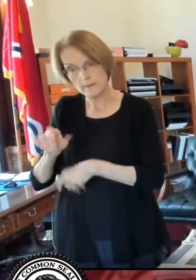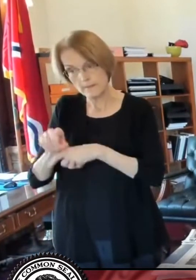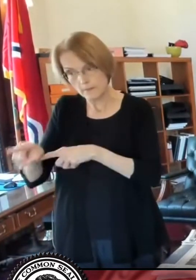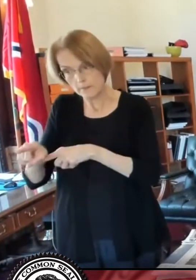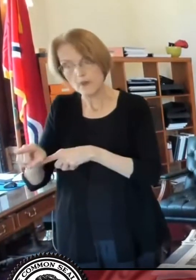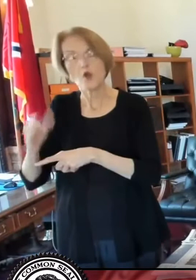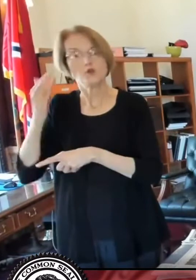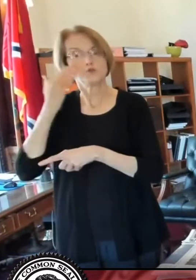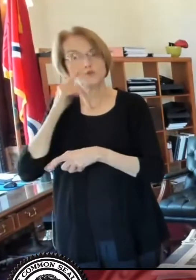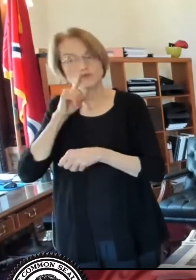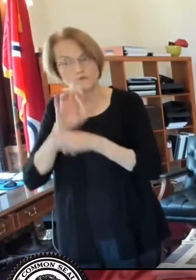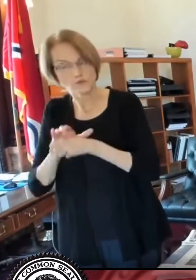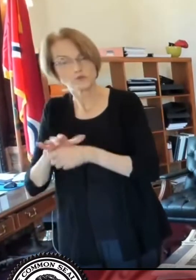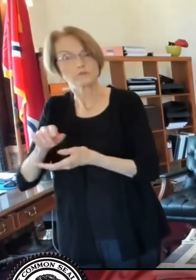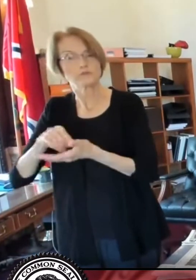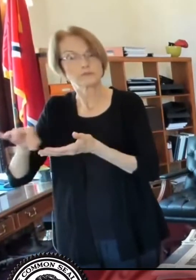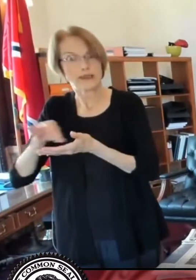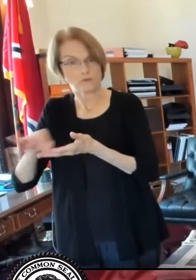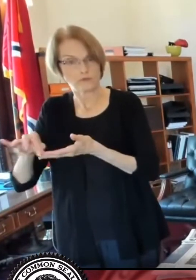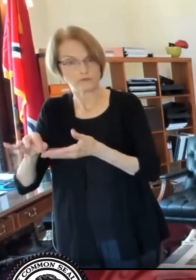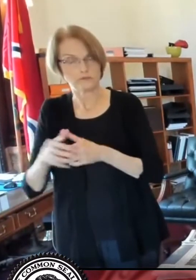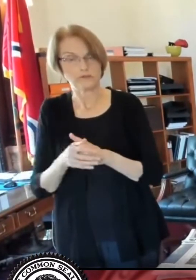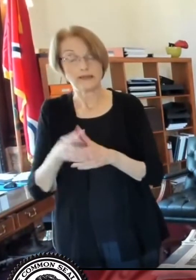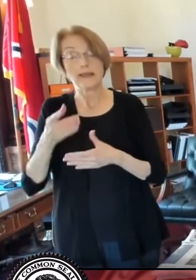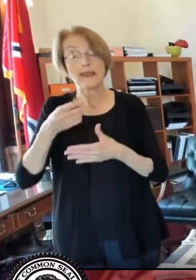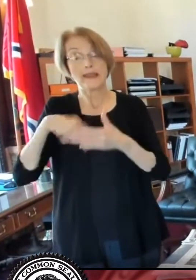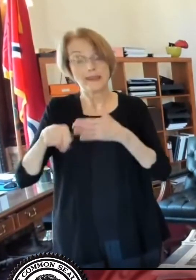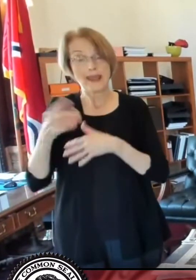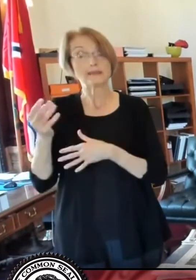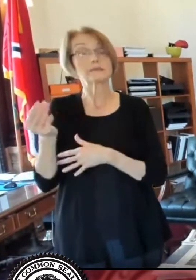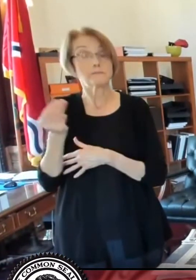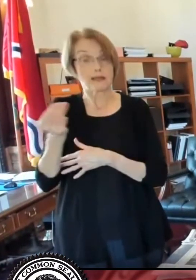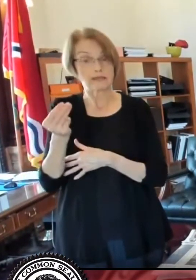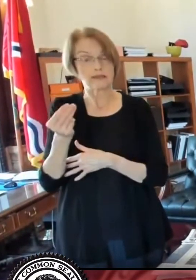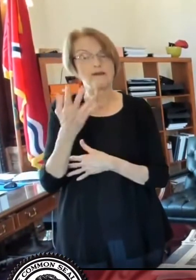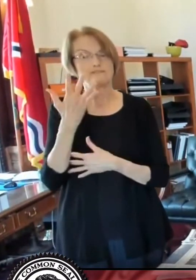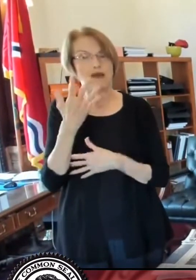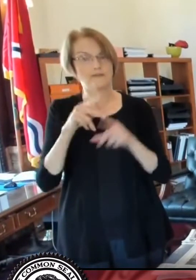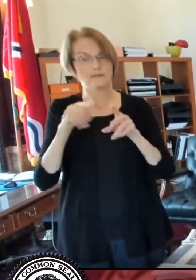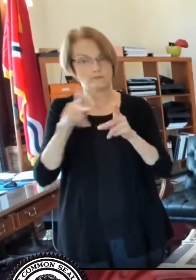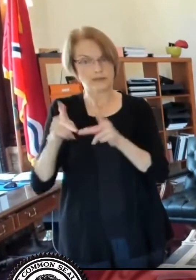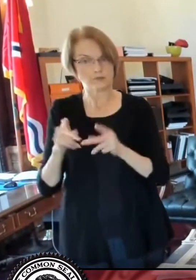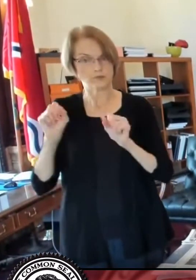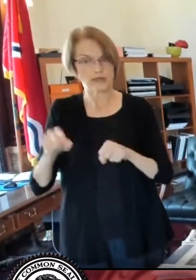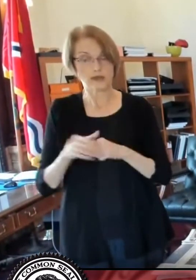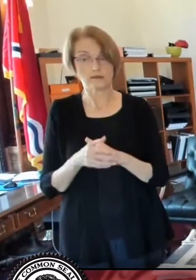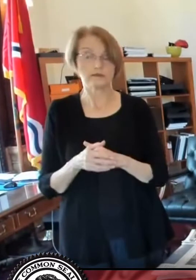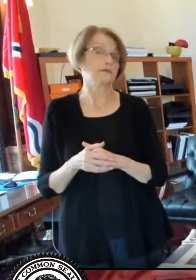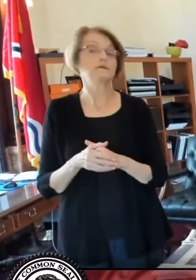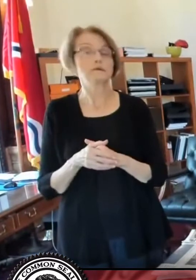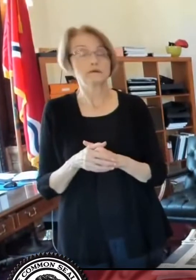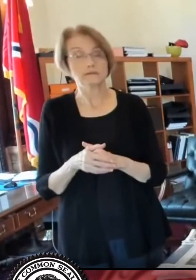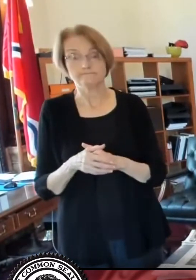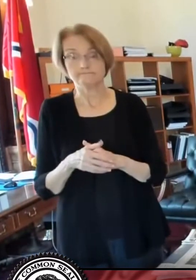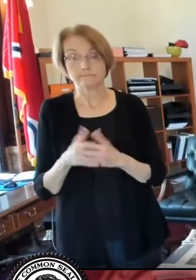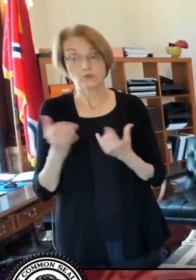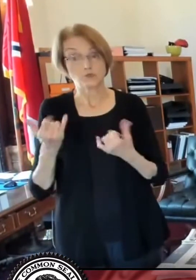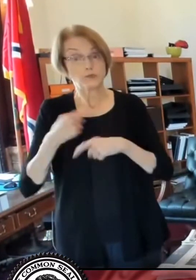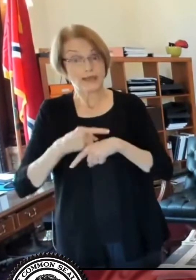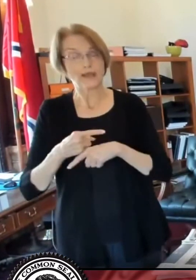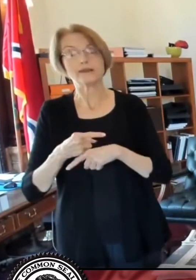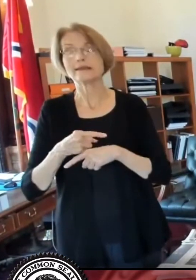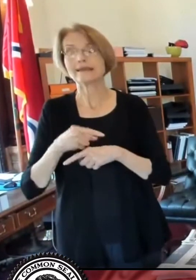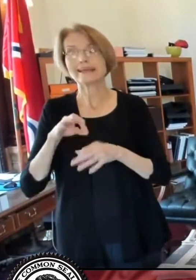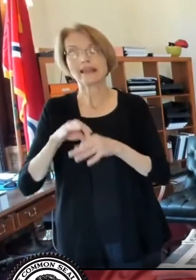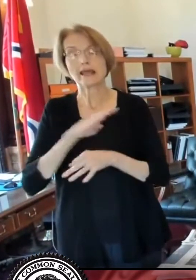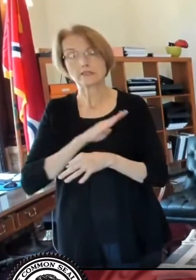be counted, you'll have 5 locations starting next Monday that you can do that. If you just want to get there today, the election board's